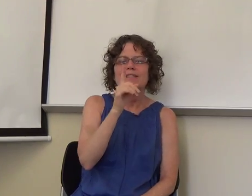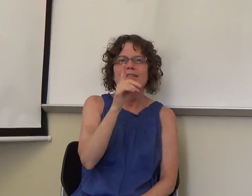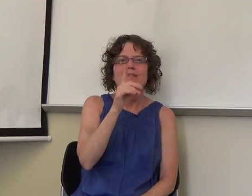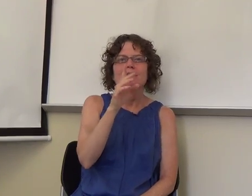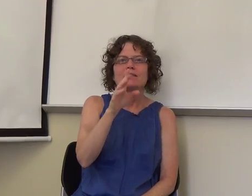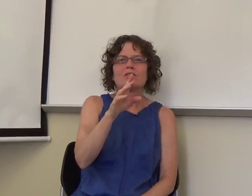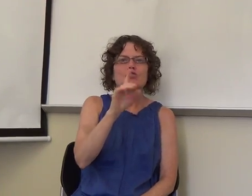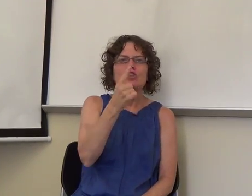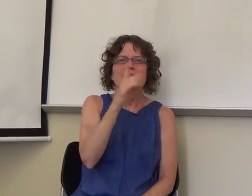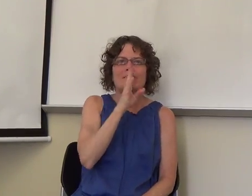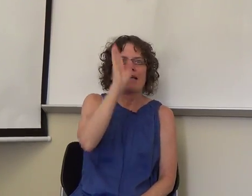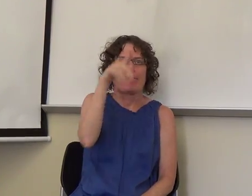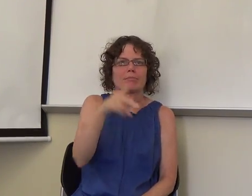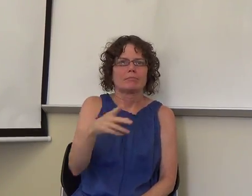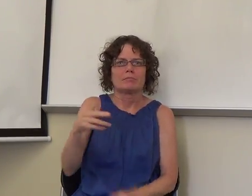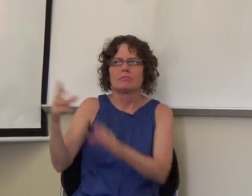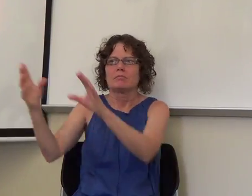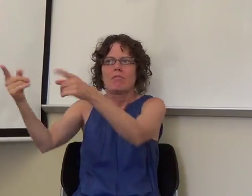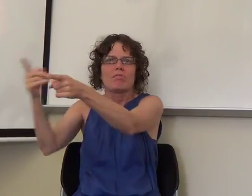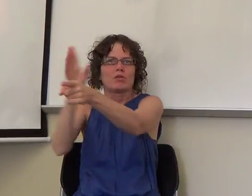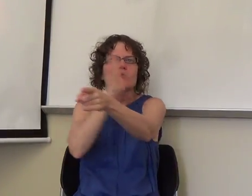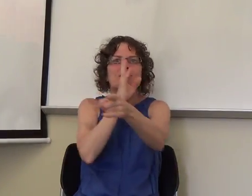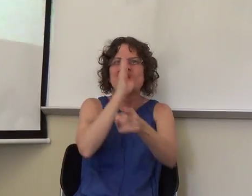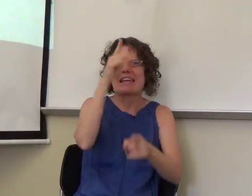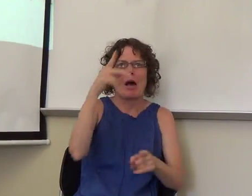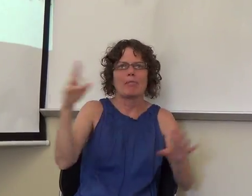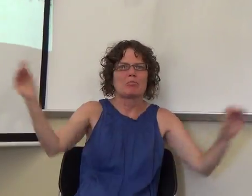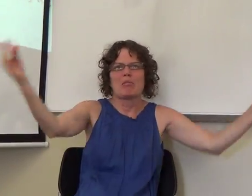word is Conference.